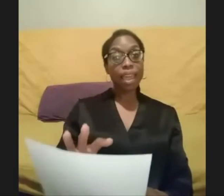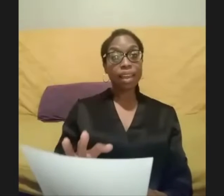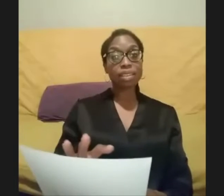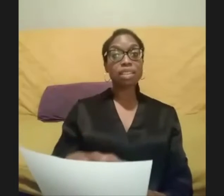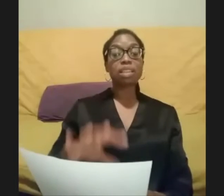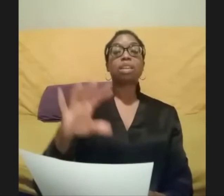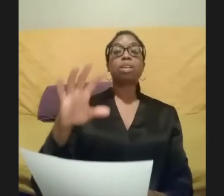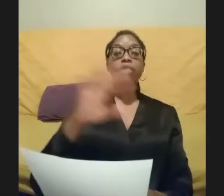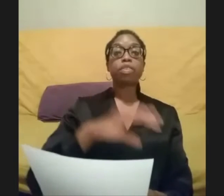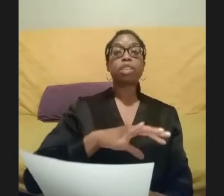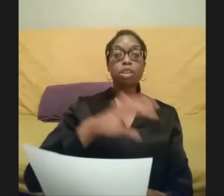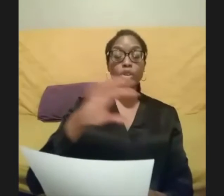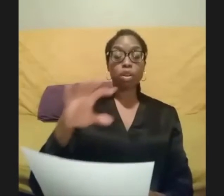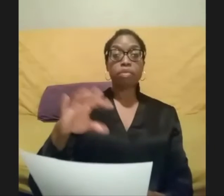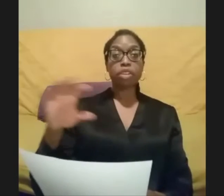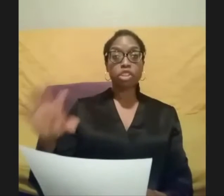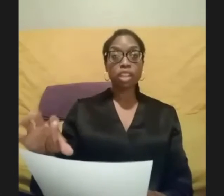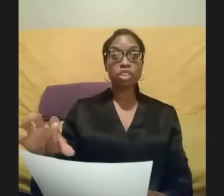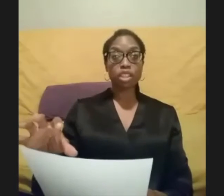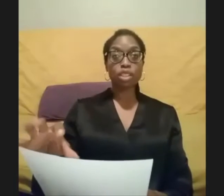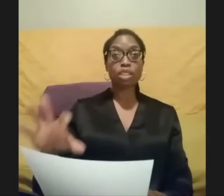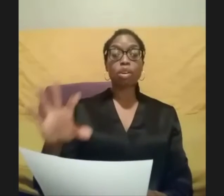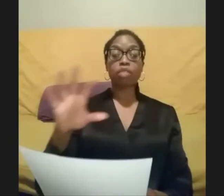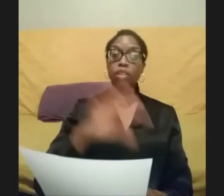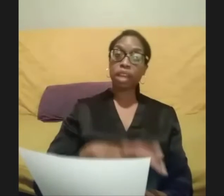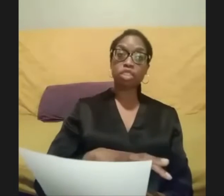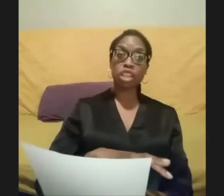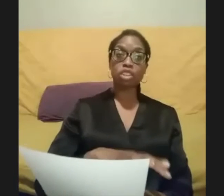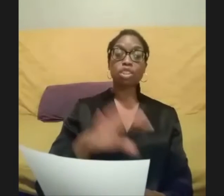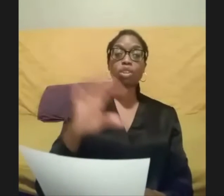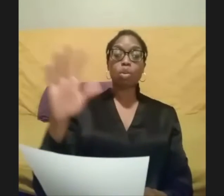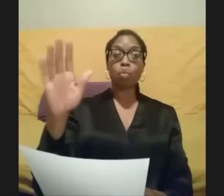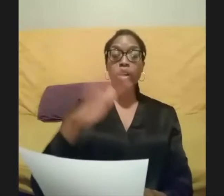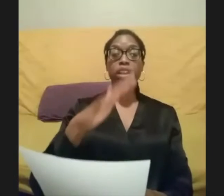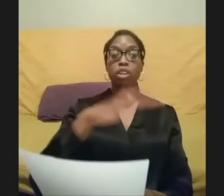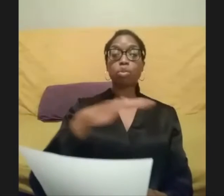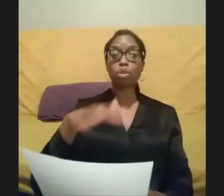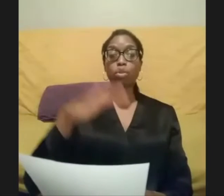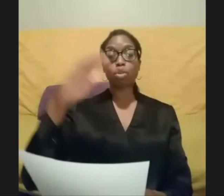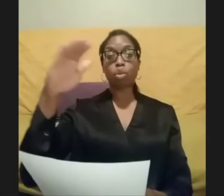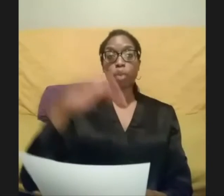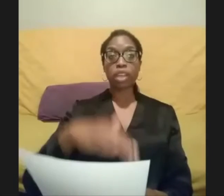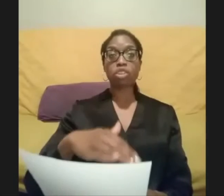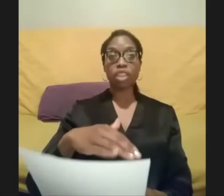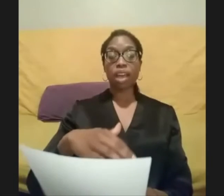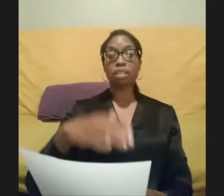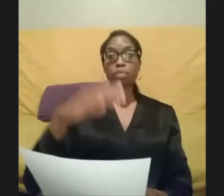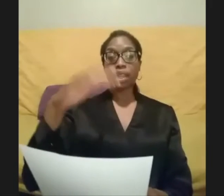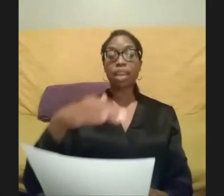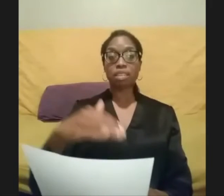And if your recovery changes, if your life changes, what can you do to arrange that plan